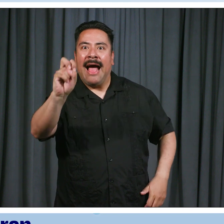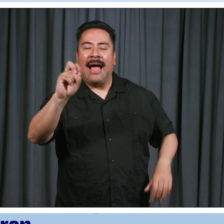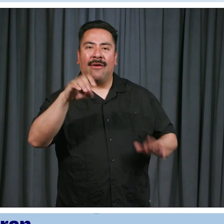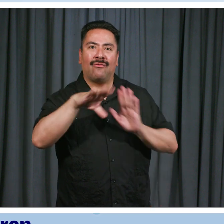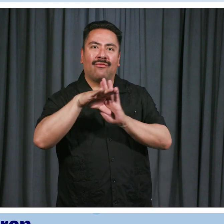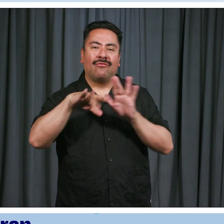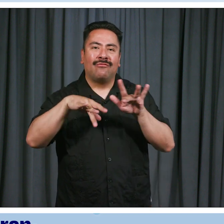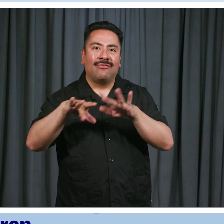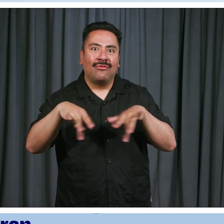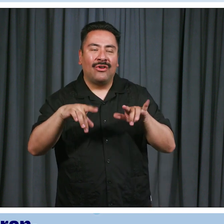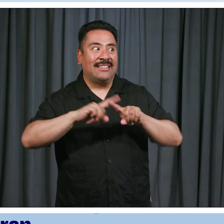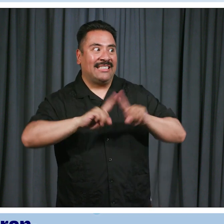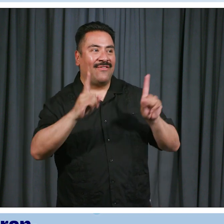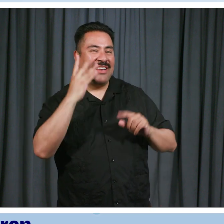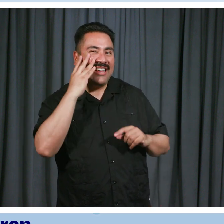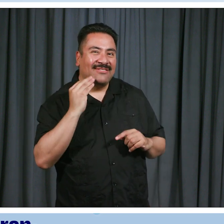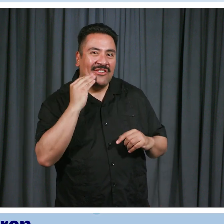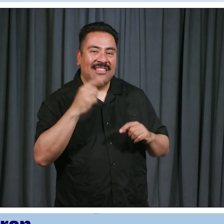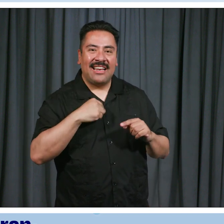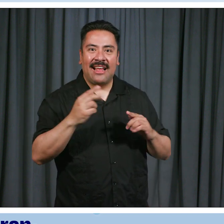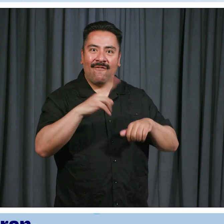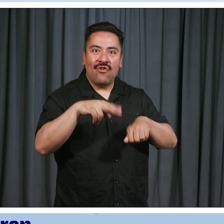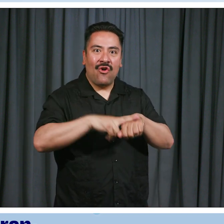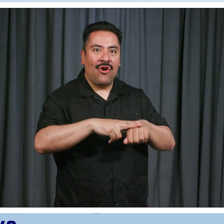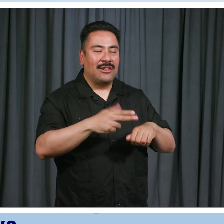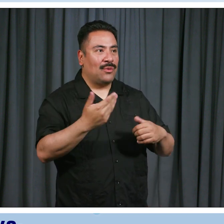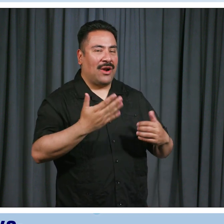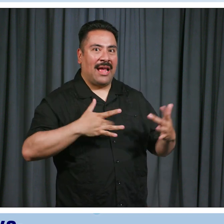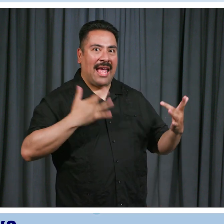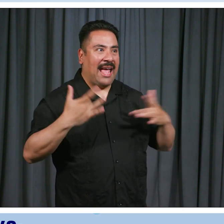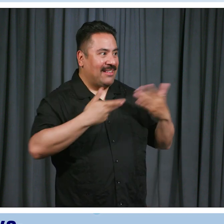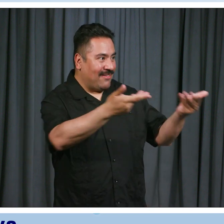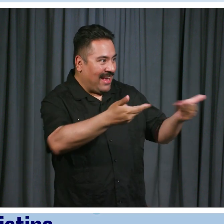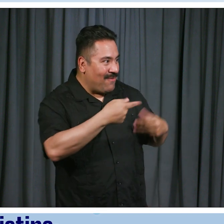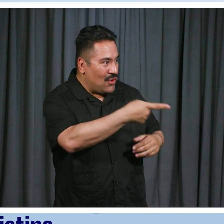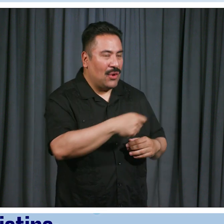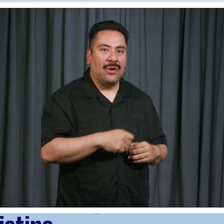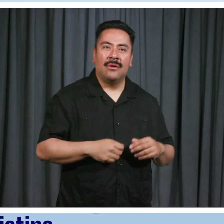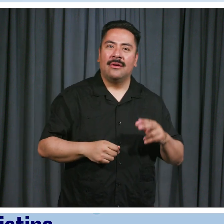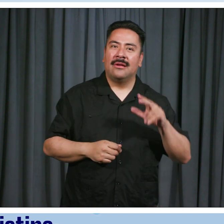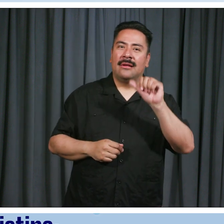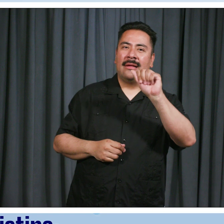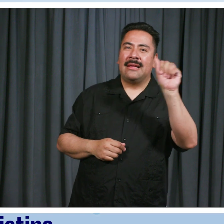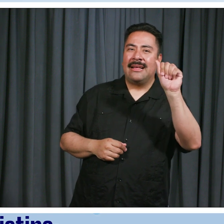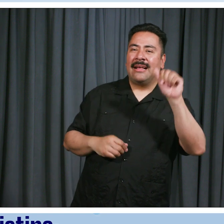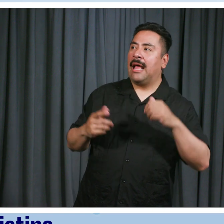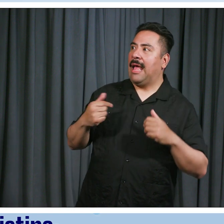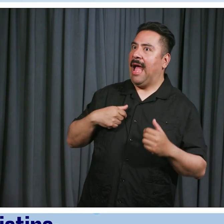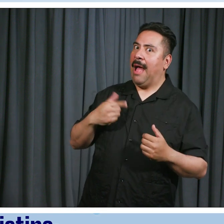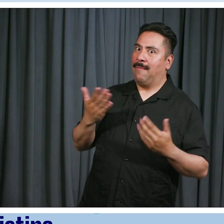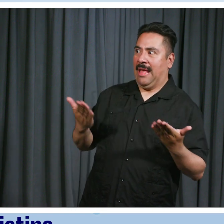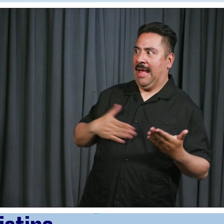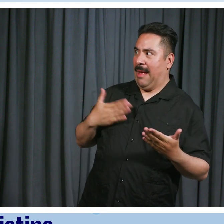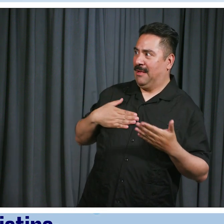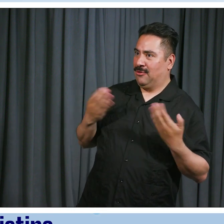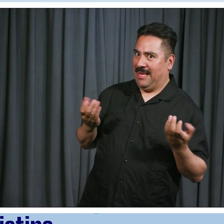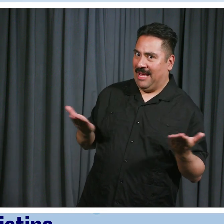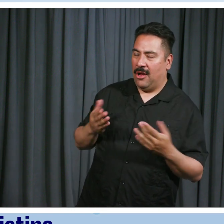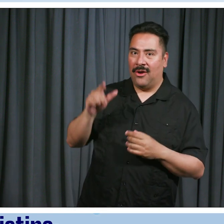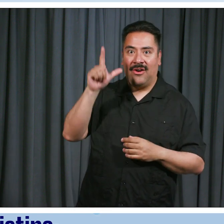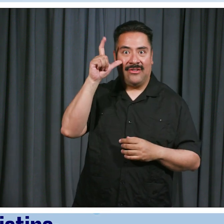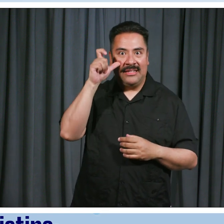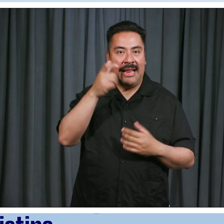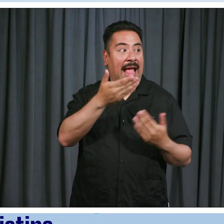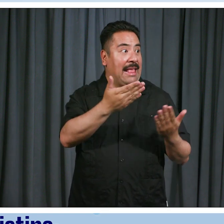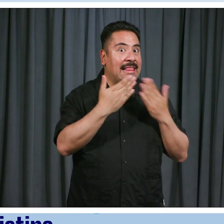a different experience, and of course we're thrilled to have you. So happy to be here. Well, thank you for being here. And